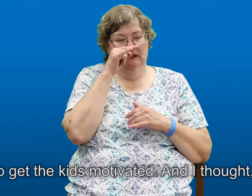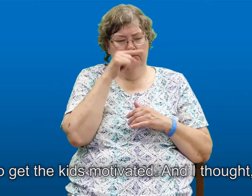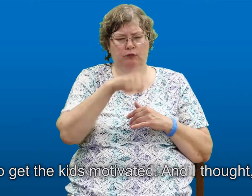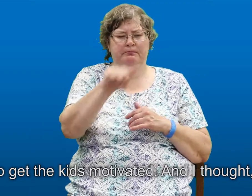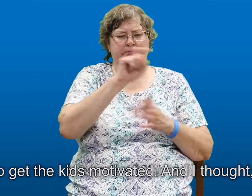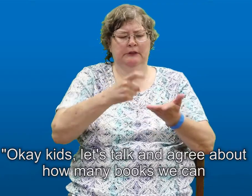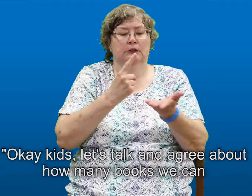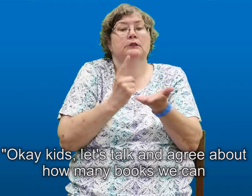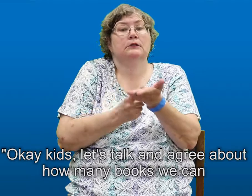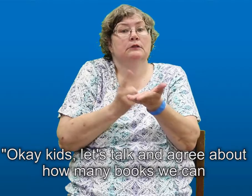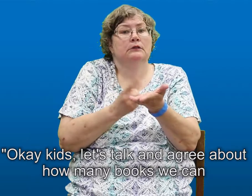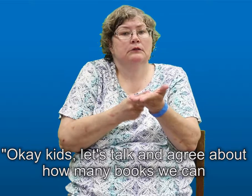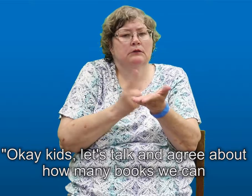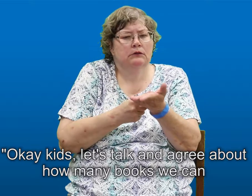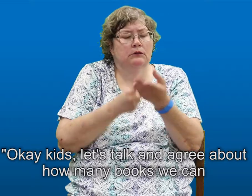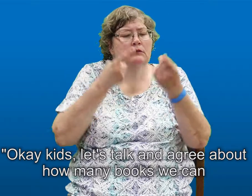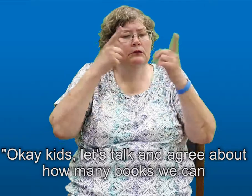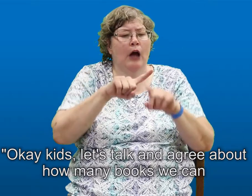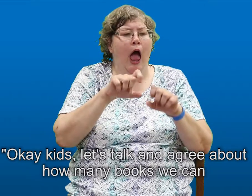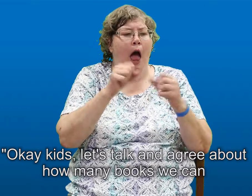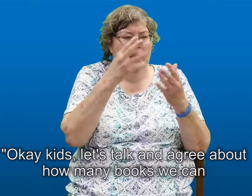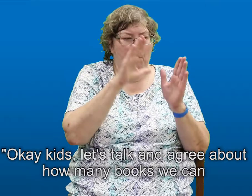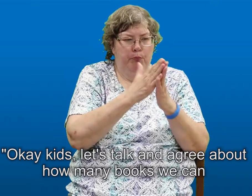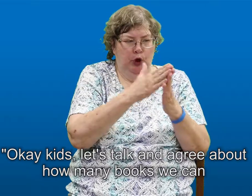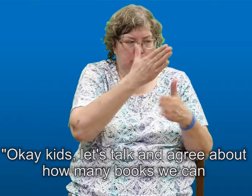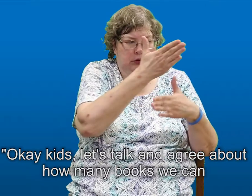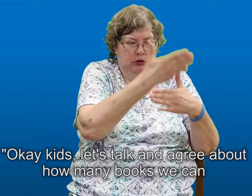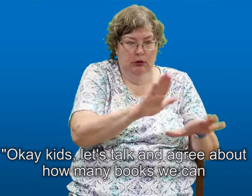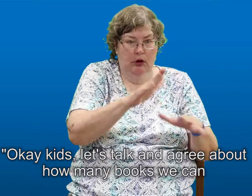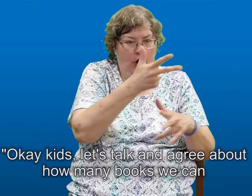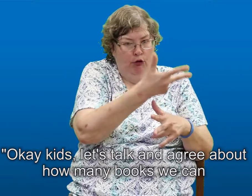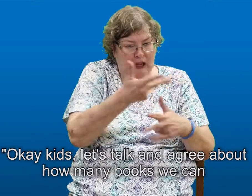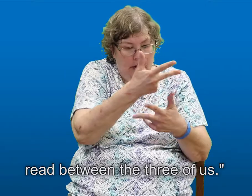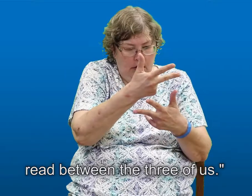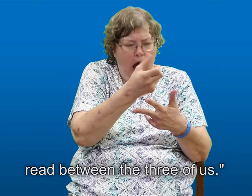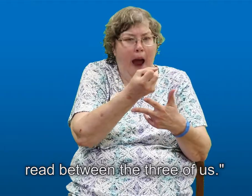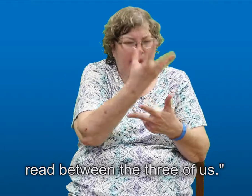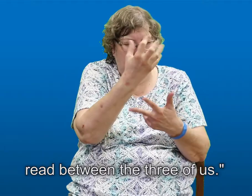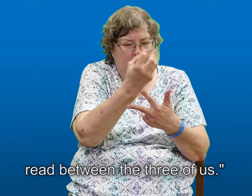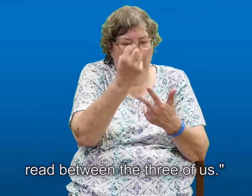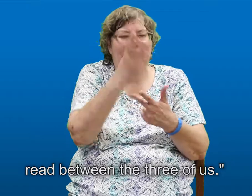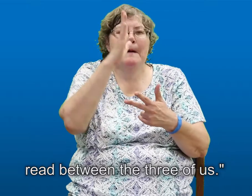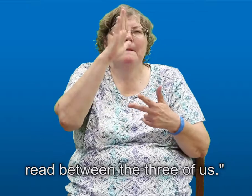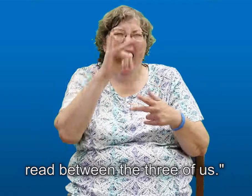I thought, okay, kids. Let's talk and agree about how many books we think we can read between the three of us.